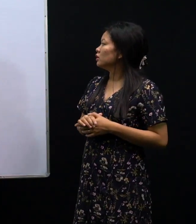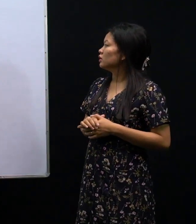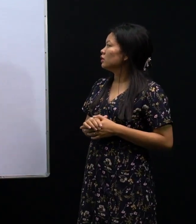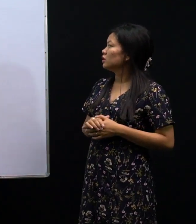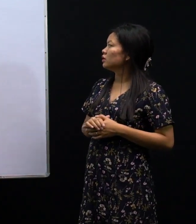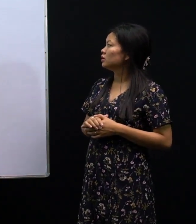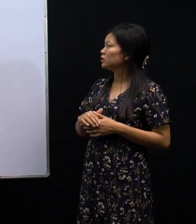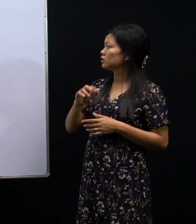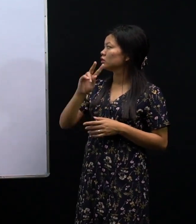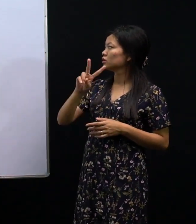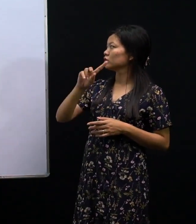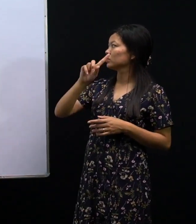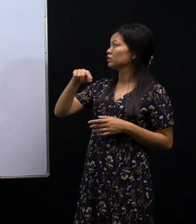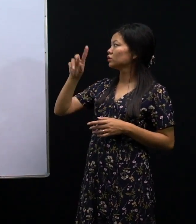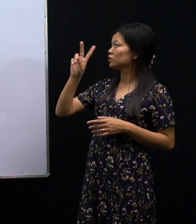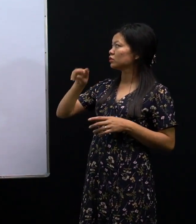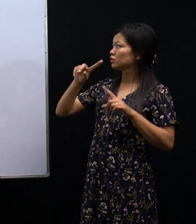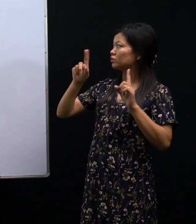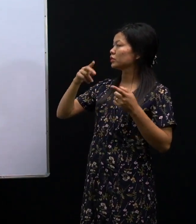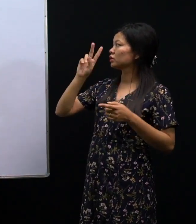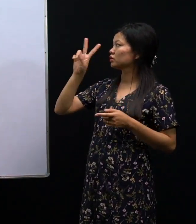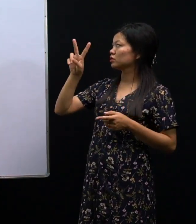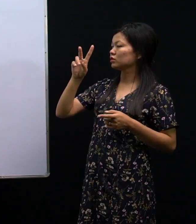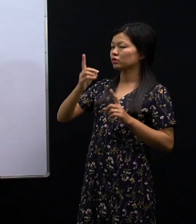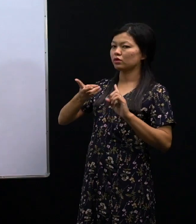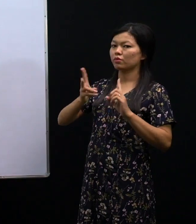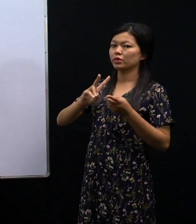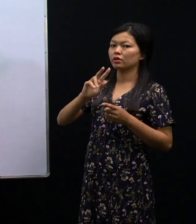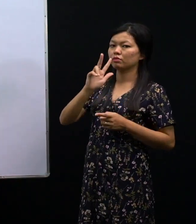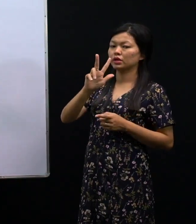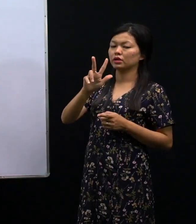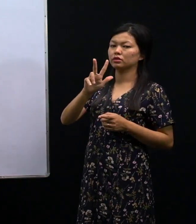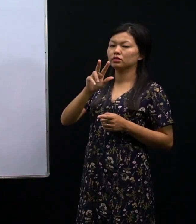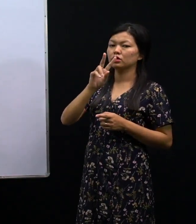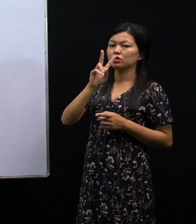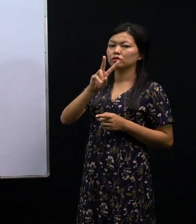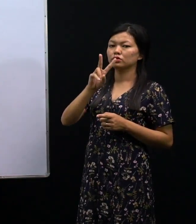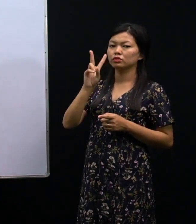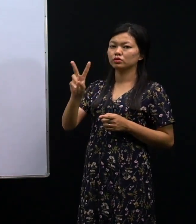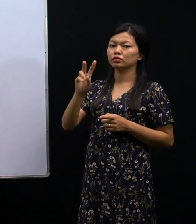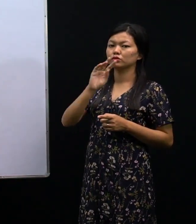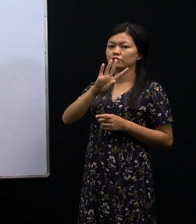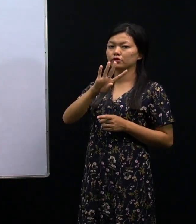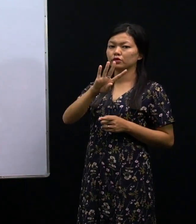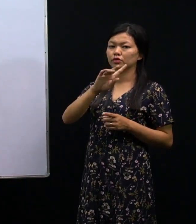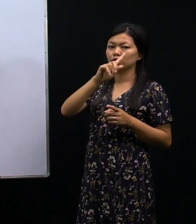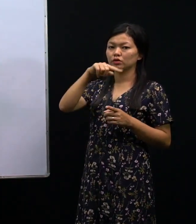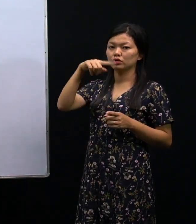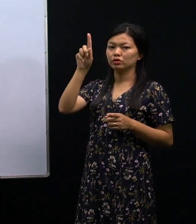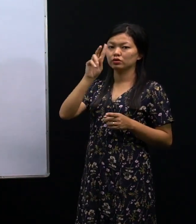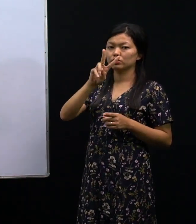square. It will become 8. Check. 2 square how much? 4. And root 2